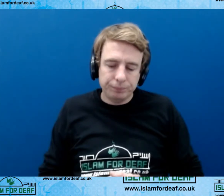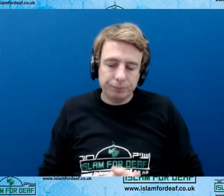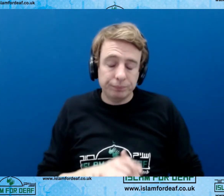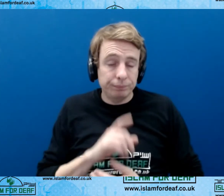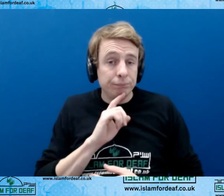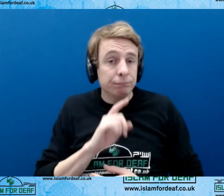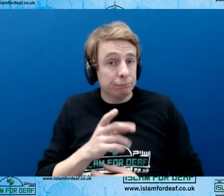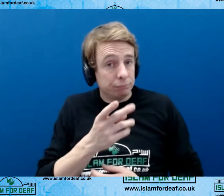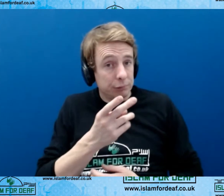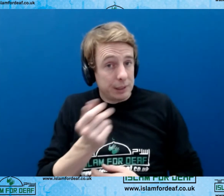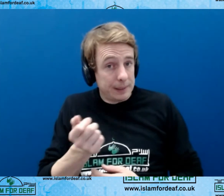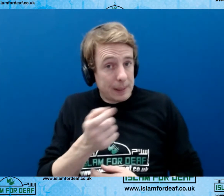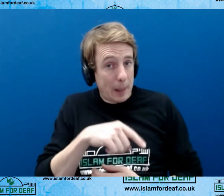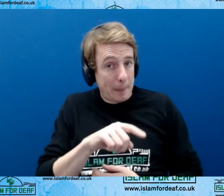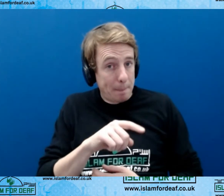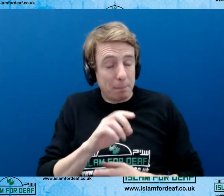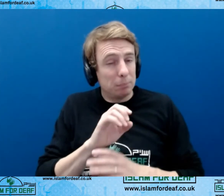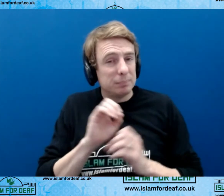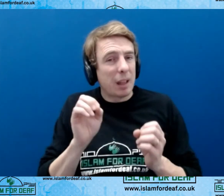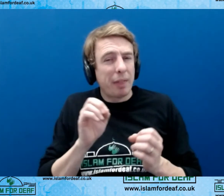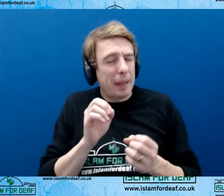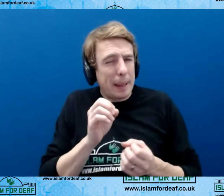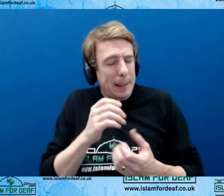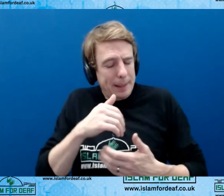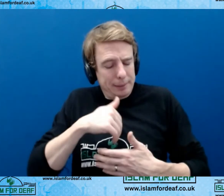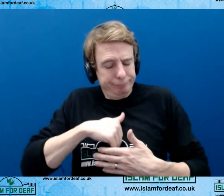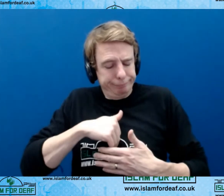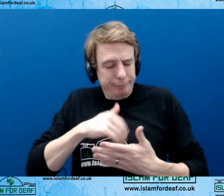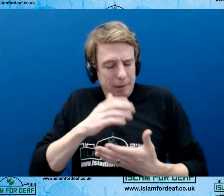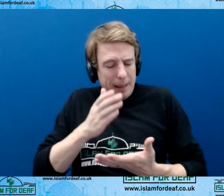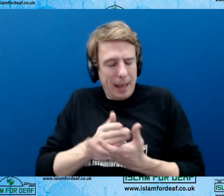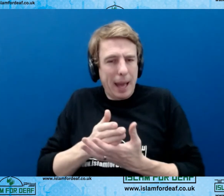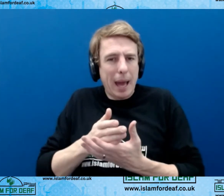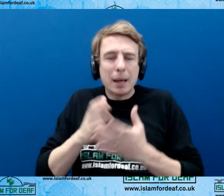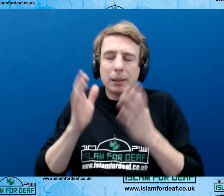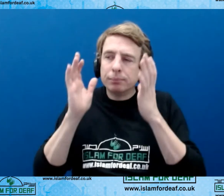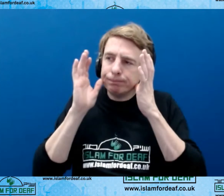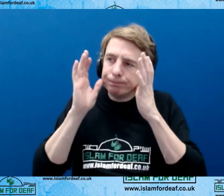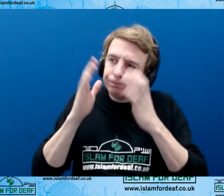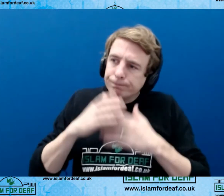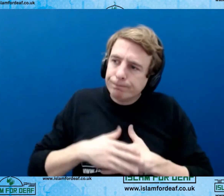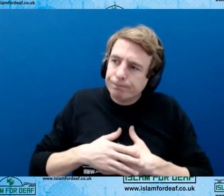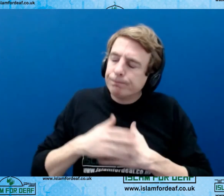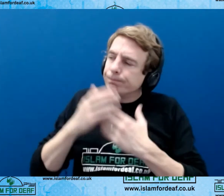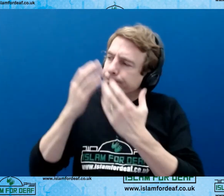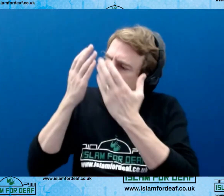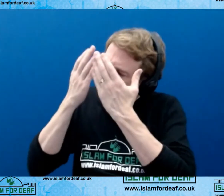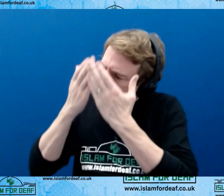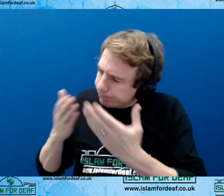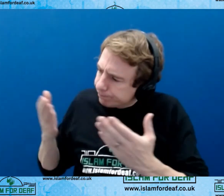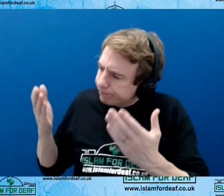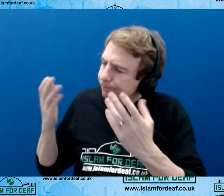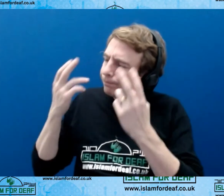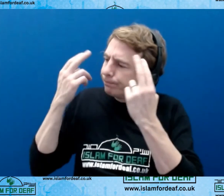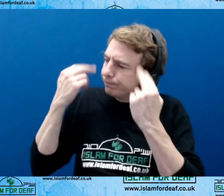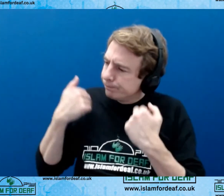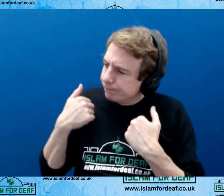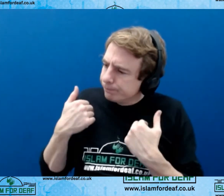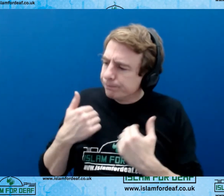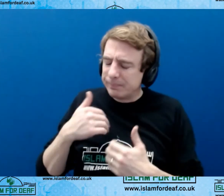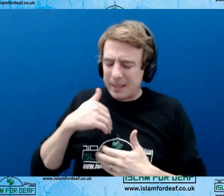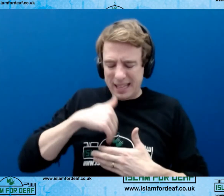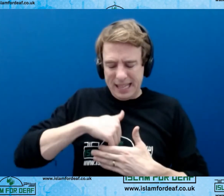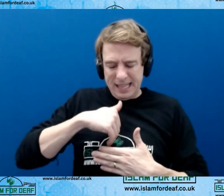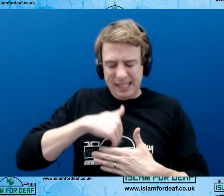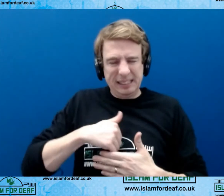of humility to Allah the Most High while carrying it out. They just rush through it. There's no feeling or soul behind it.